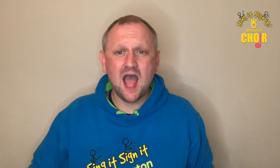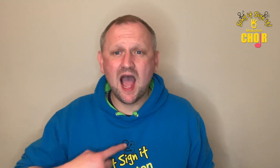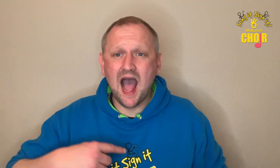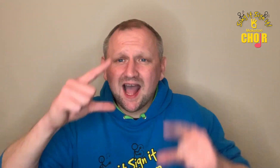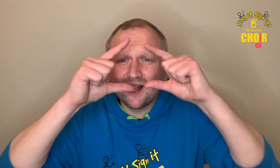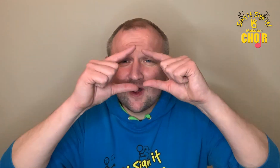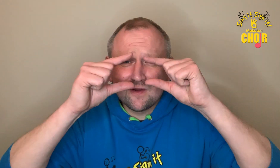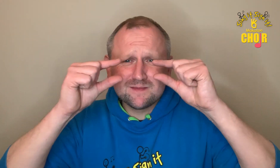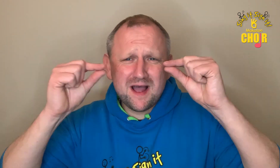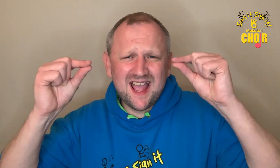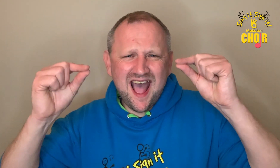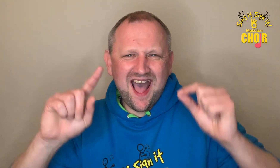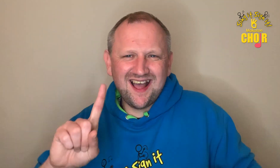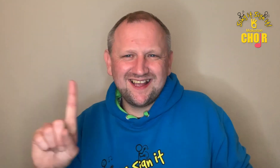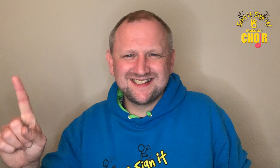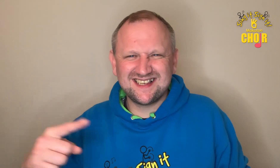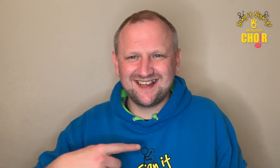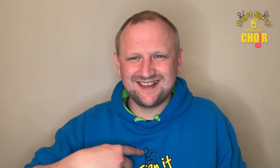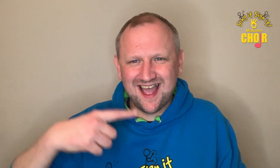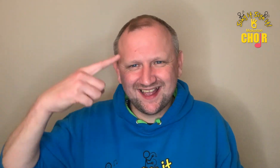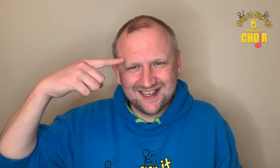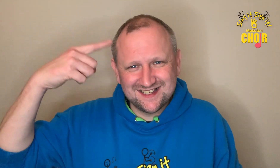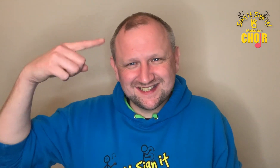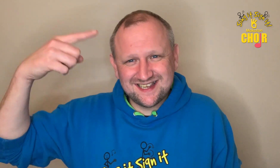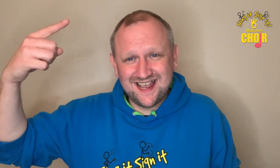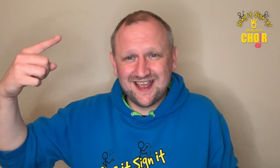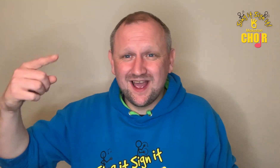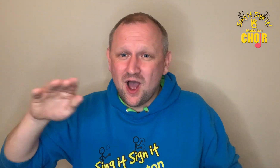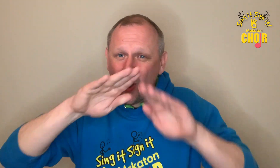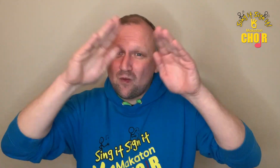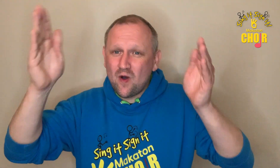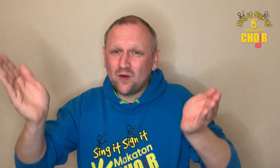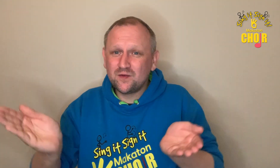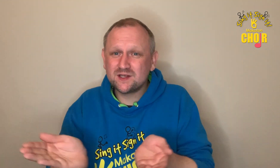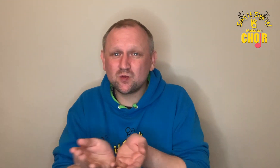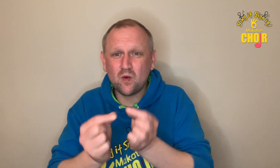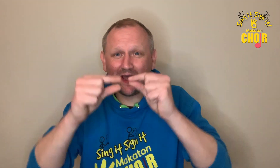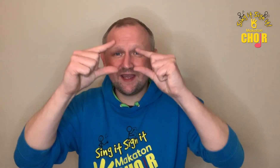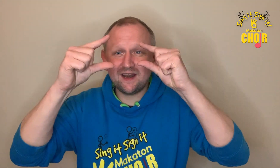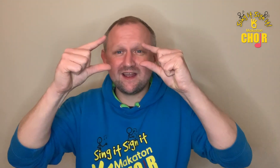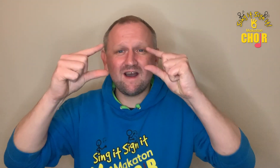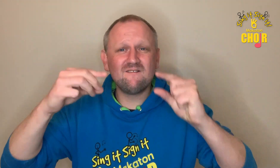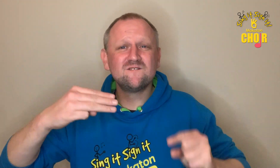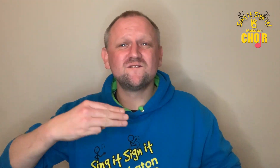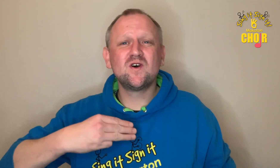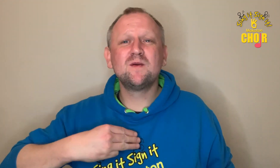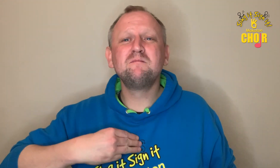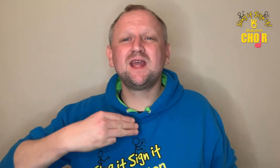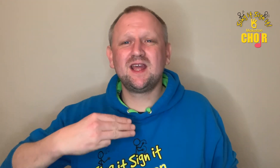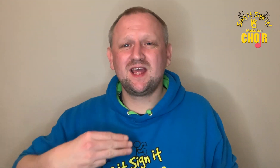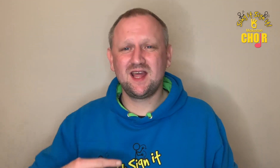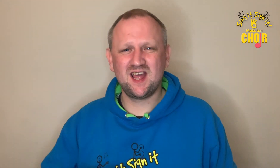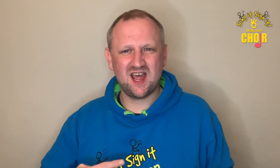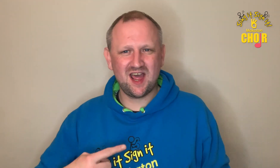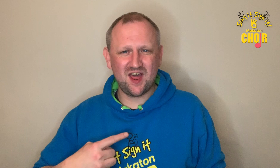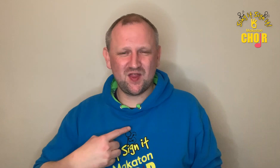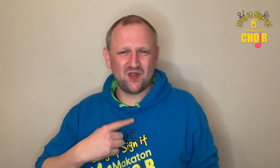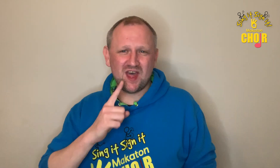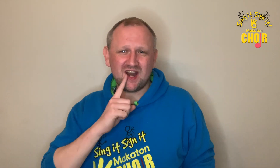I close my eyes and I can see A world that's waiting up for me That